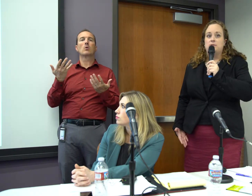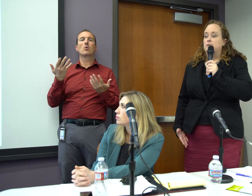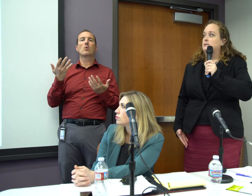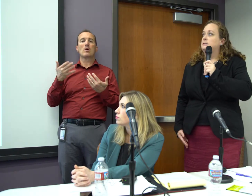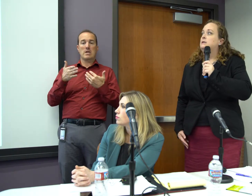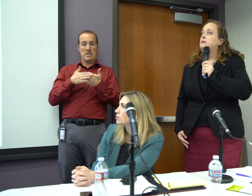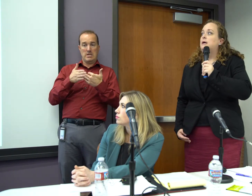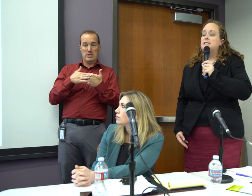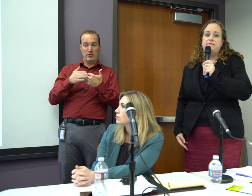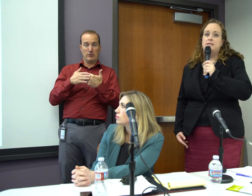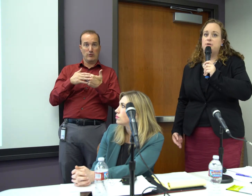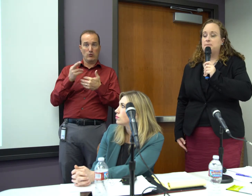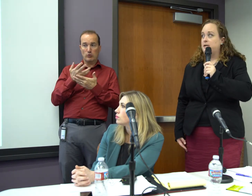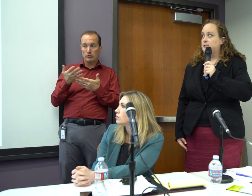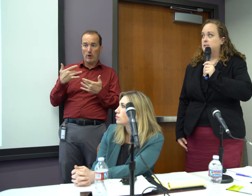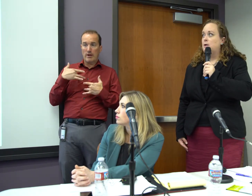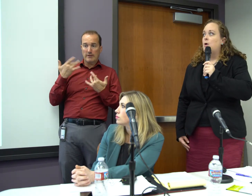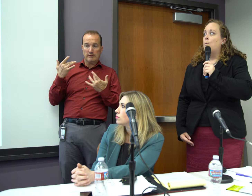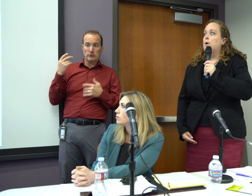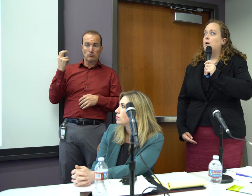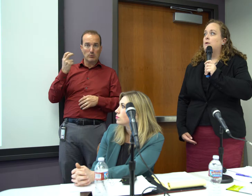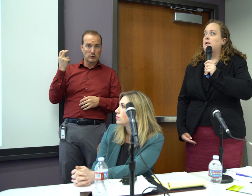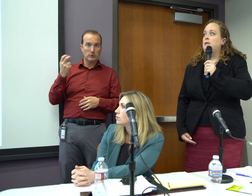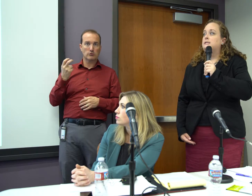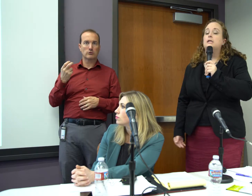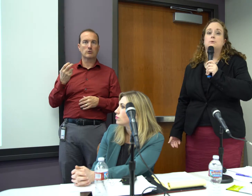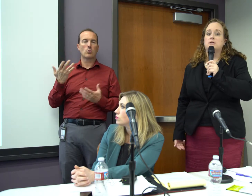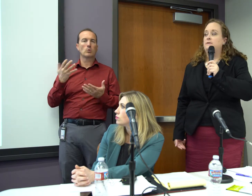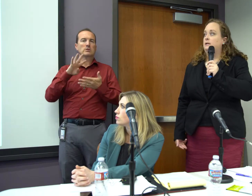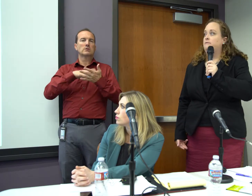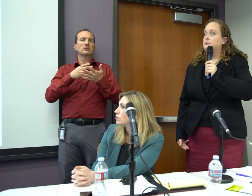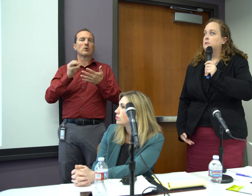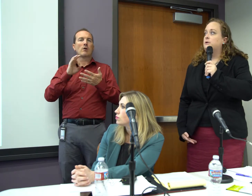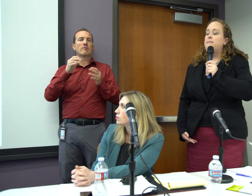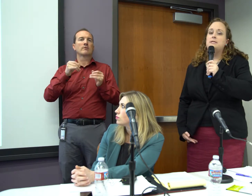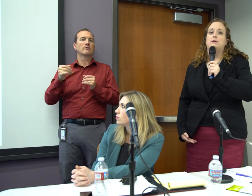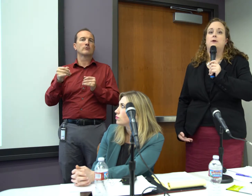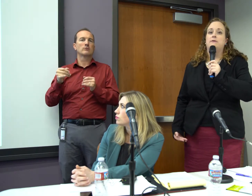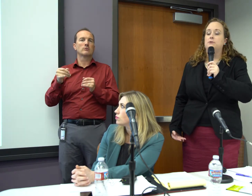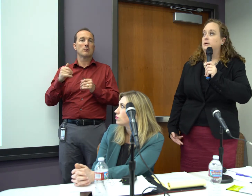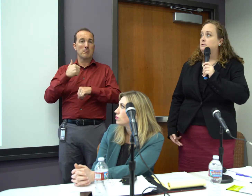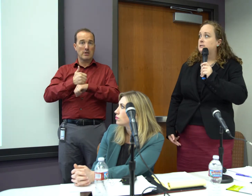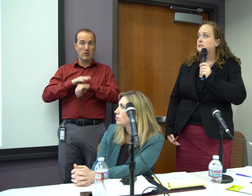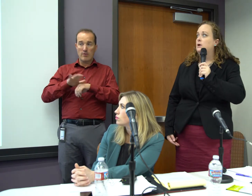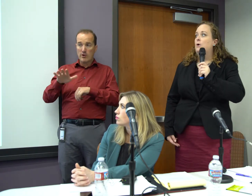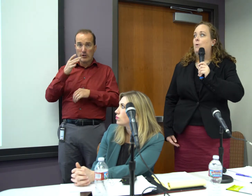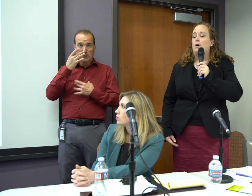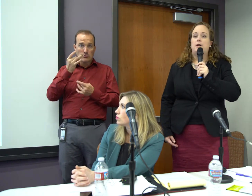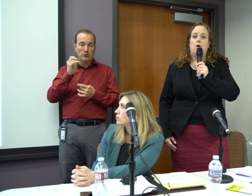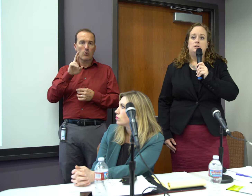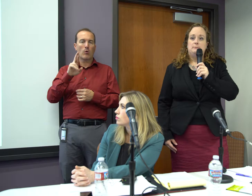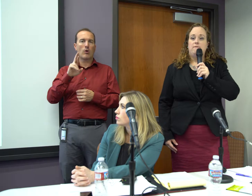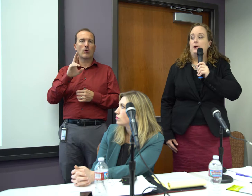proximity to resources, activities, transportation? What are the schedules of the individuals? Are they based on their individual interests,